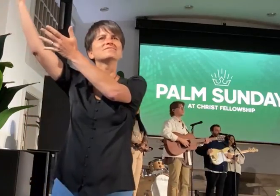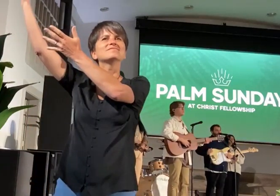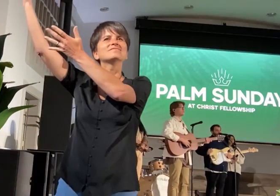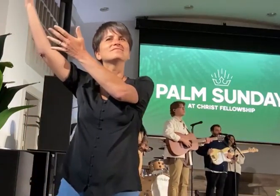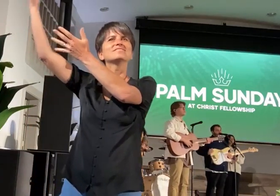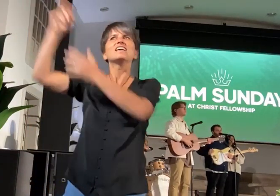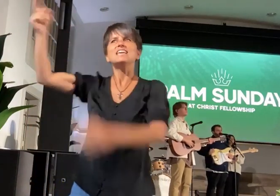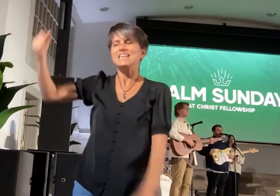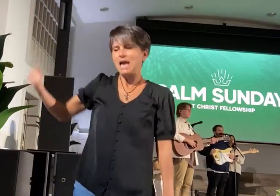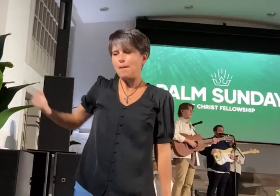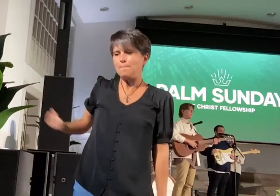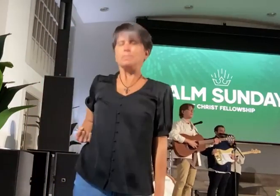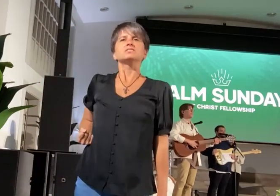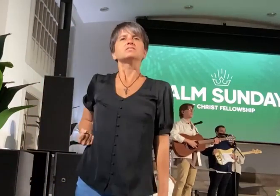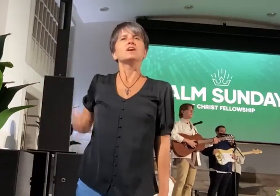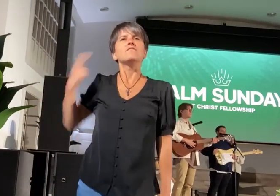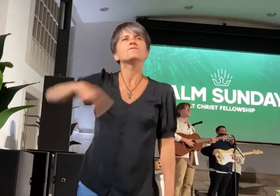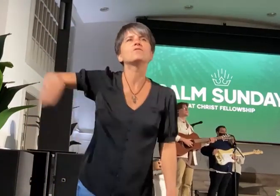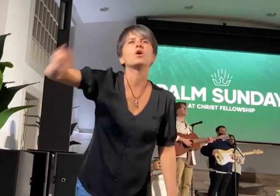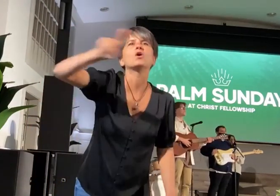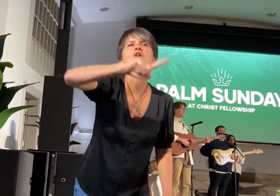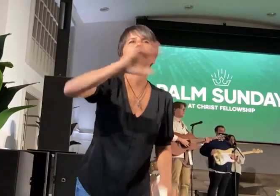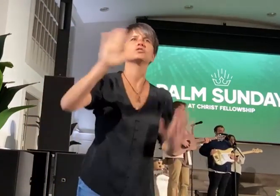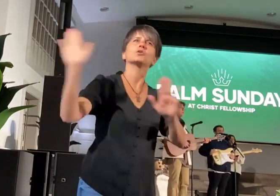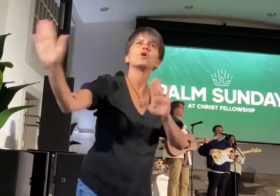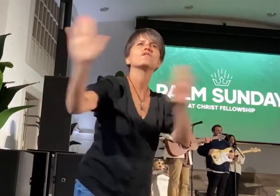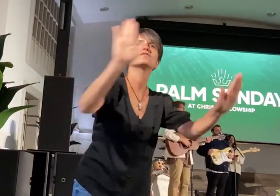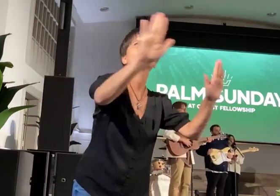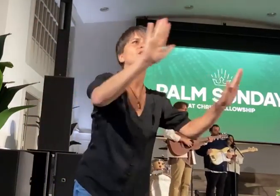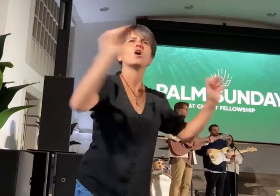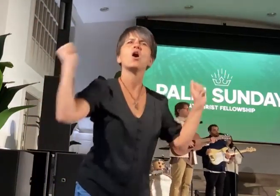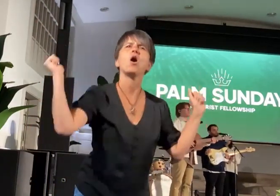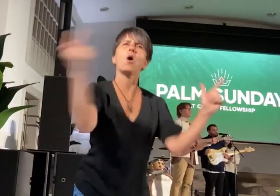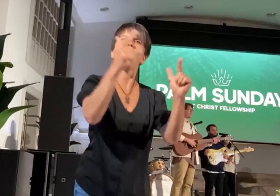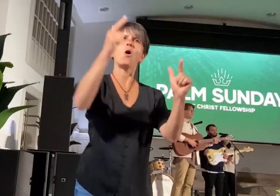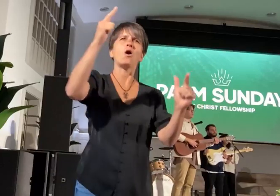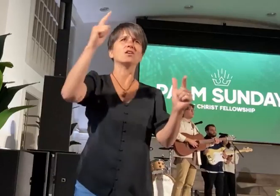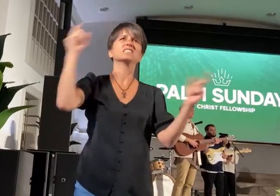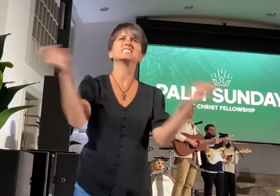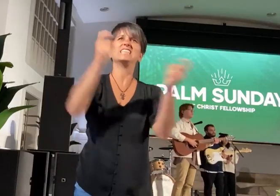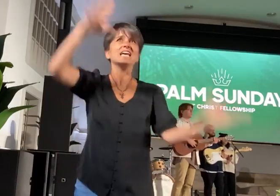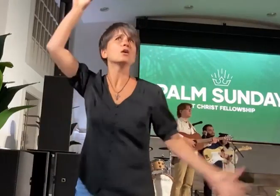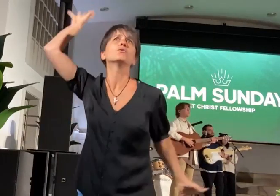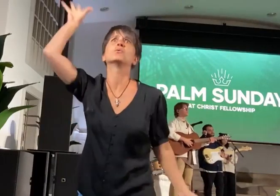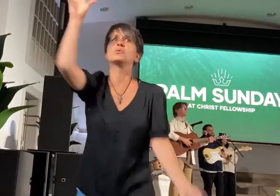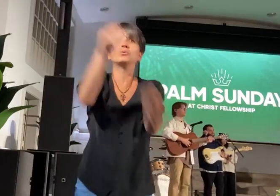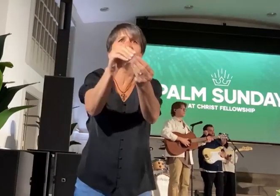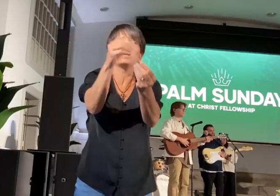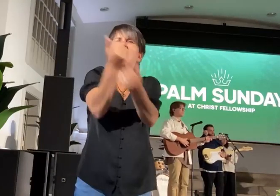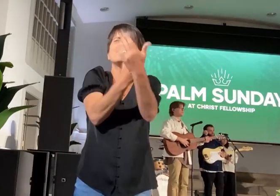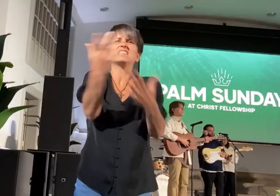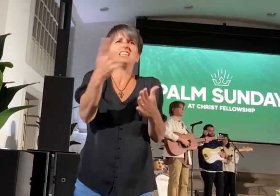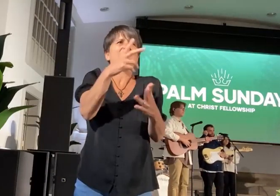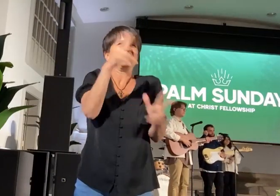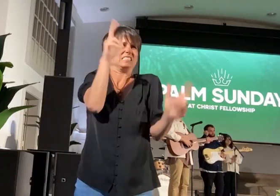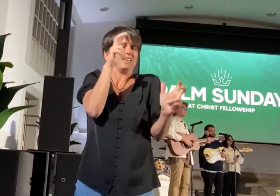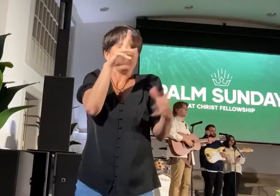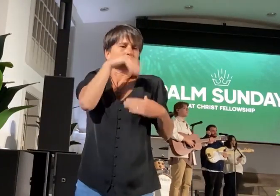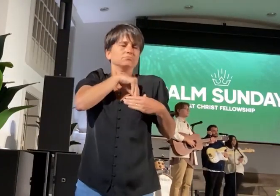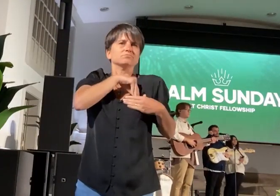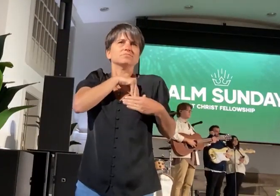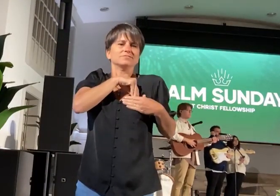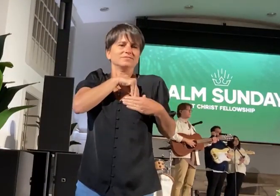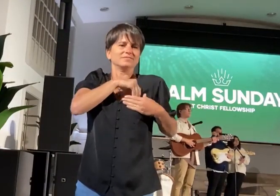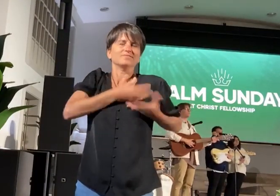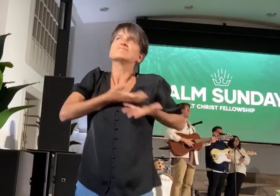would say he's pierced for our transgressions, meaning that every sin that you've ever thought or carried, any evil thing in our heart